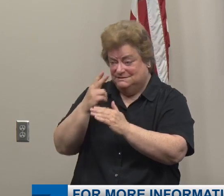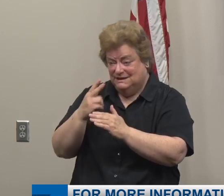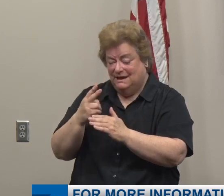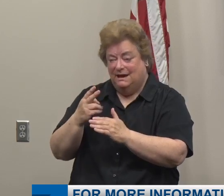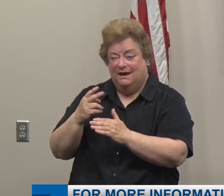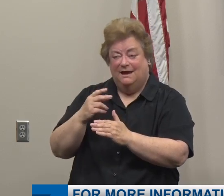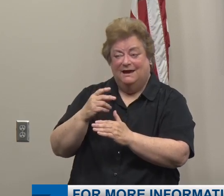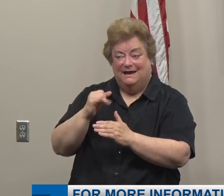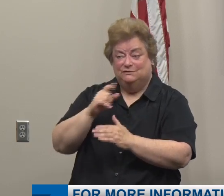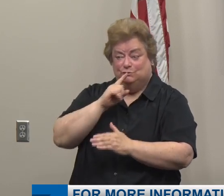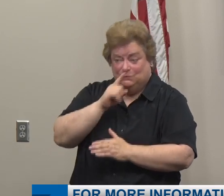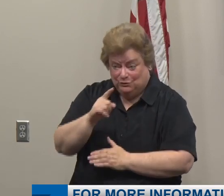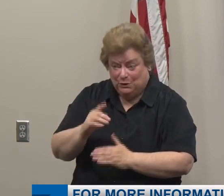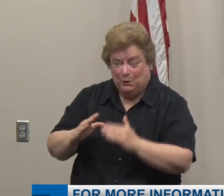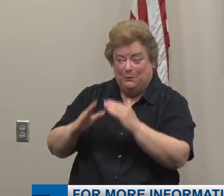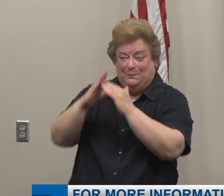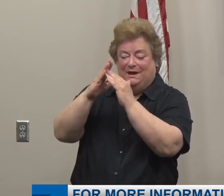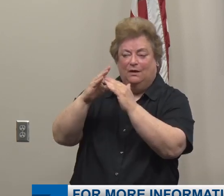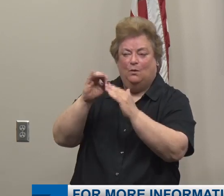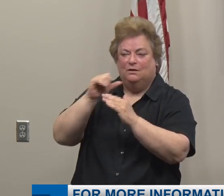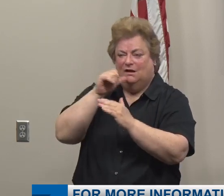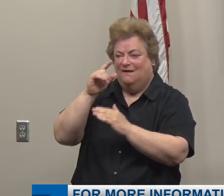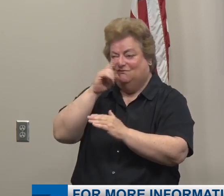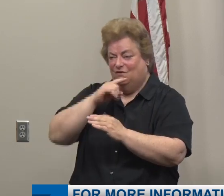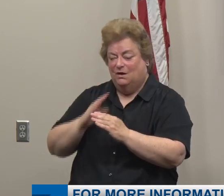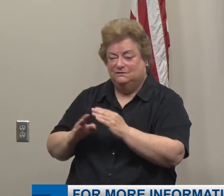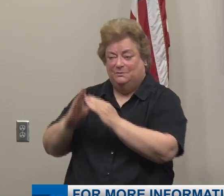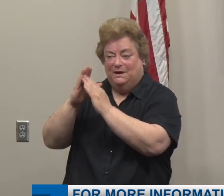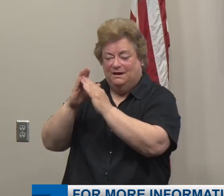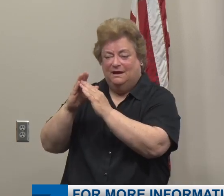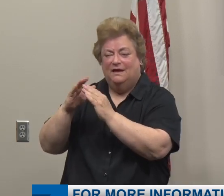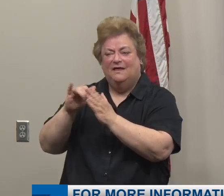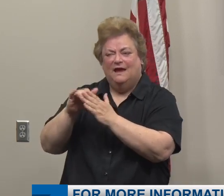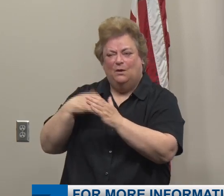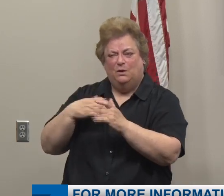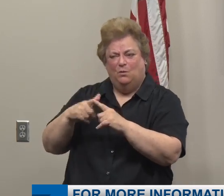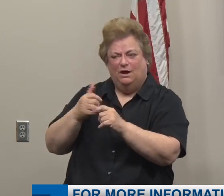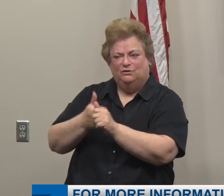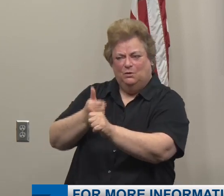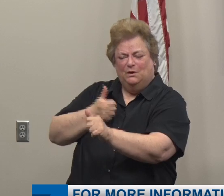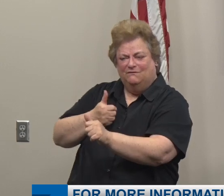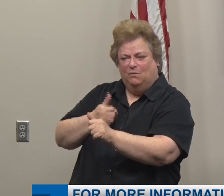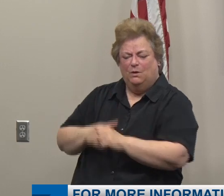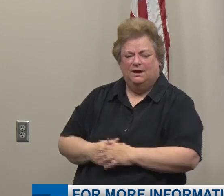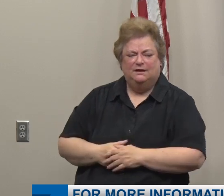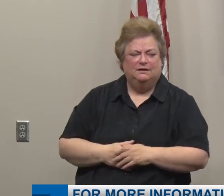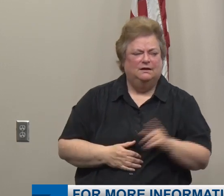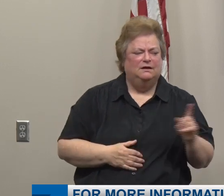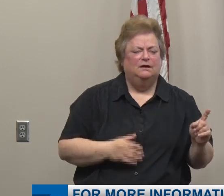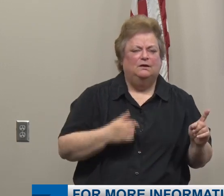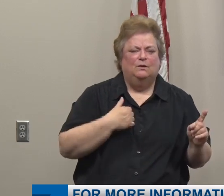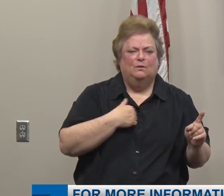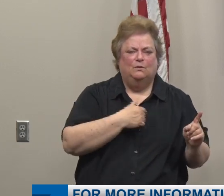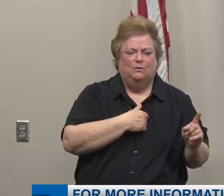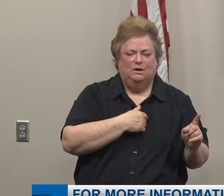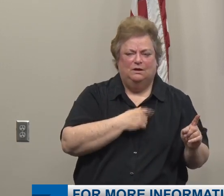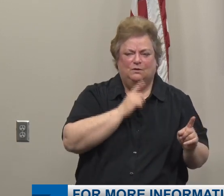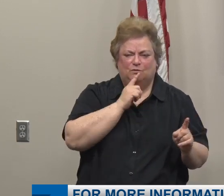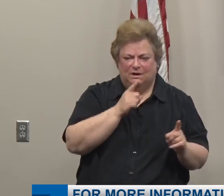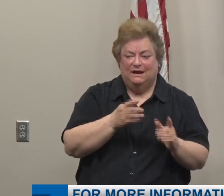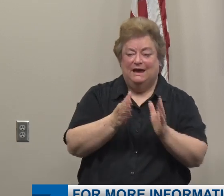false peak that you would be looking to avoid well we're really asking